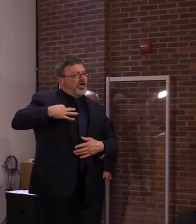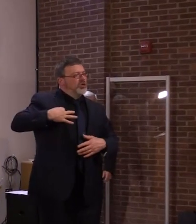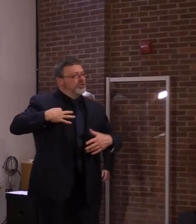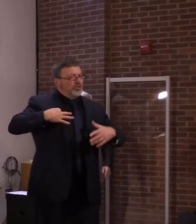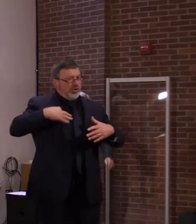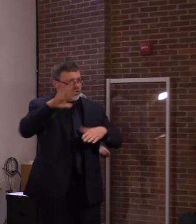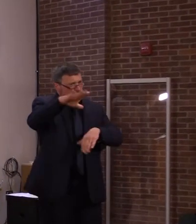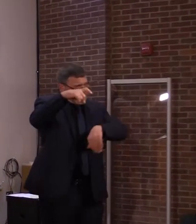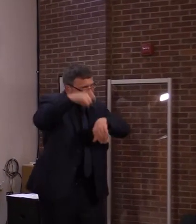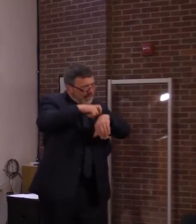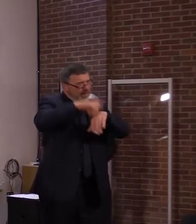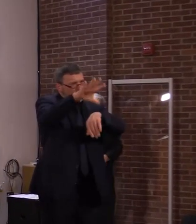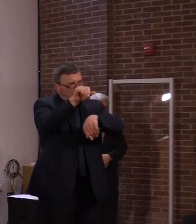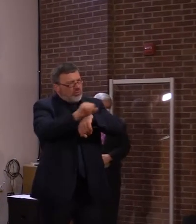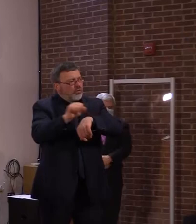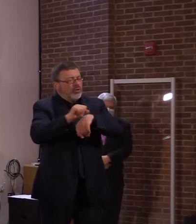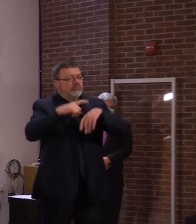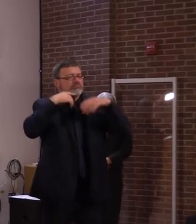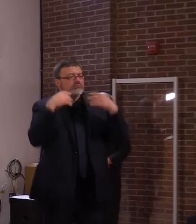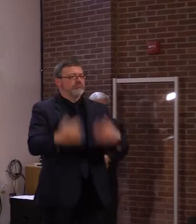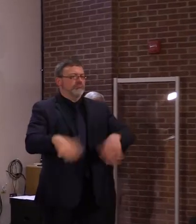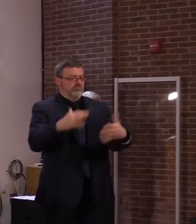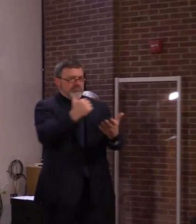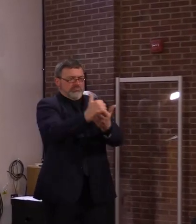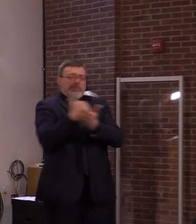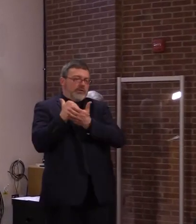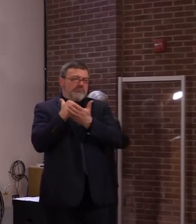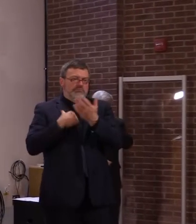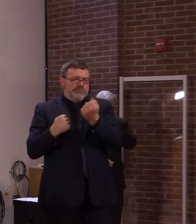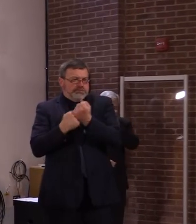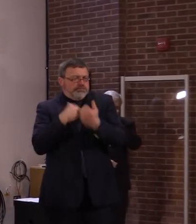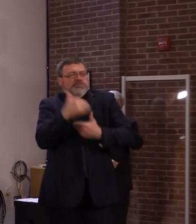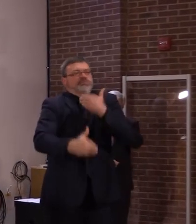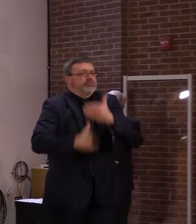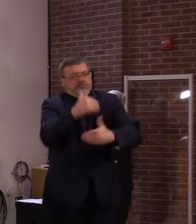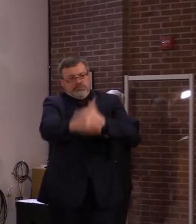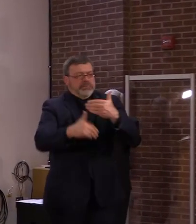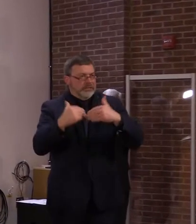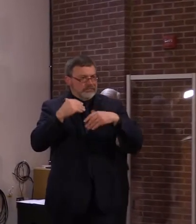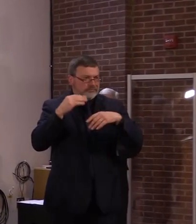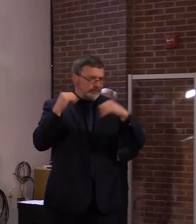communities. And I encourage anyone interested to visit